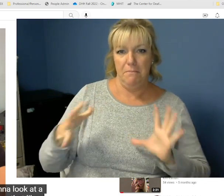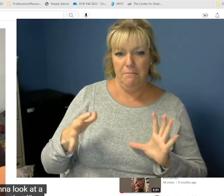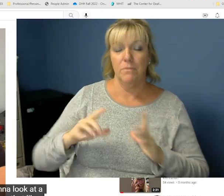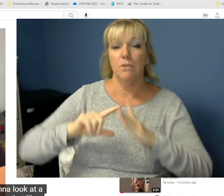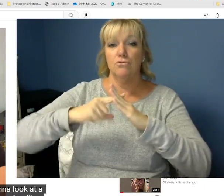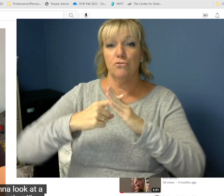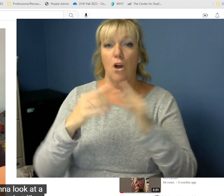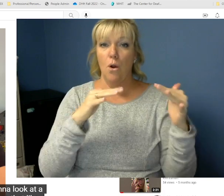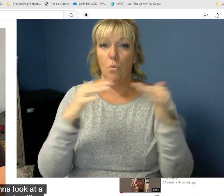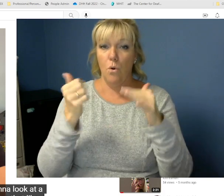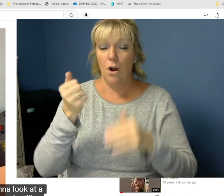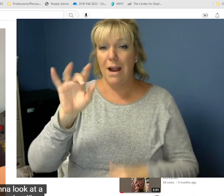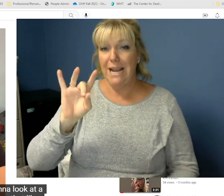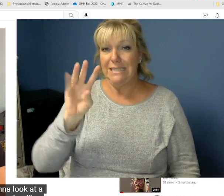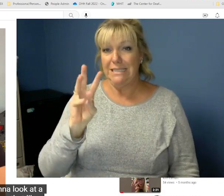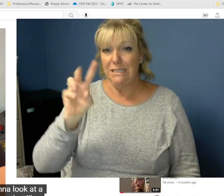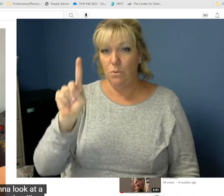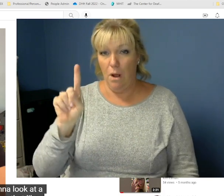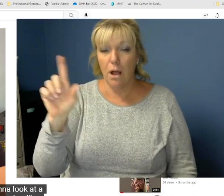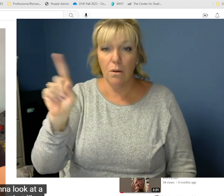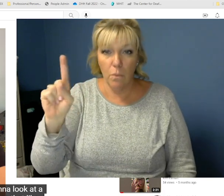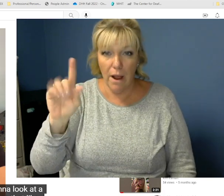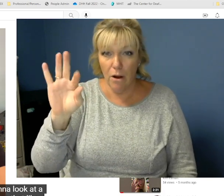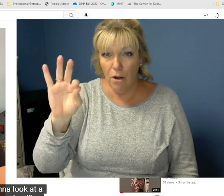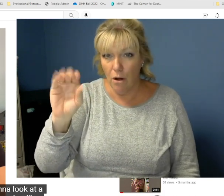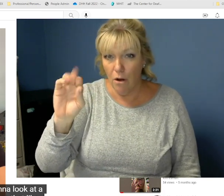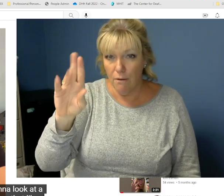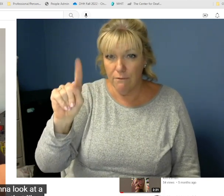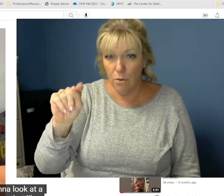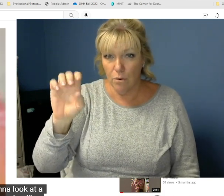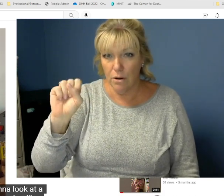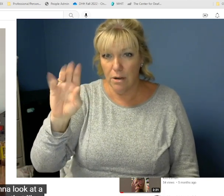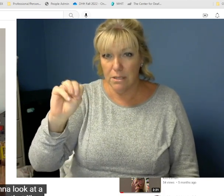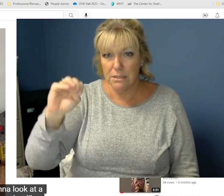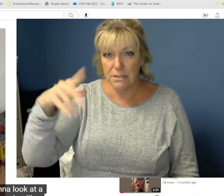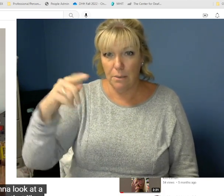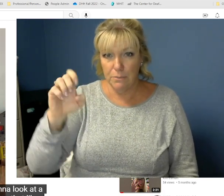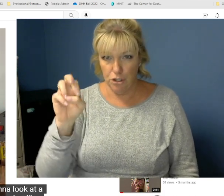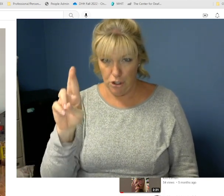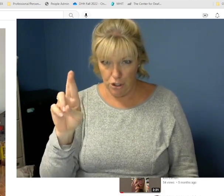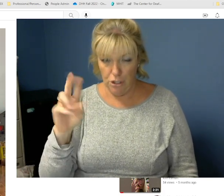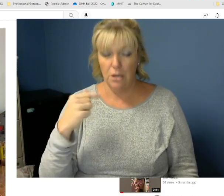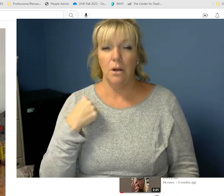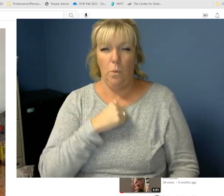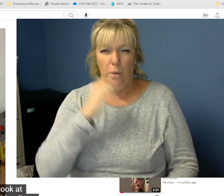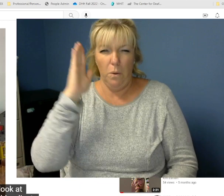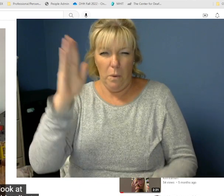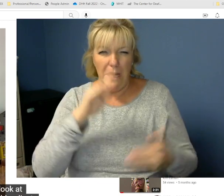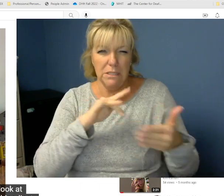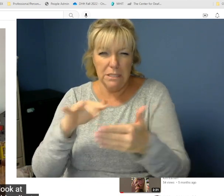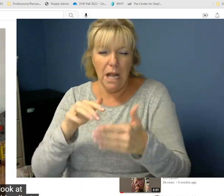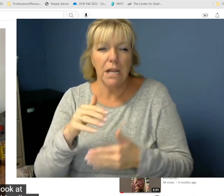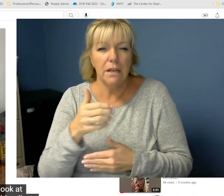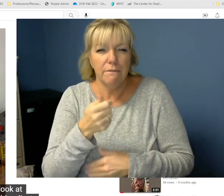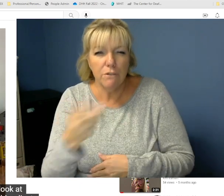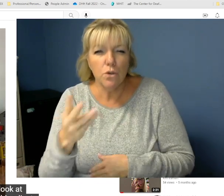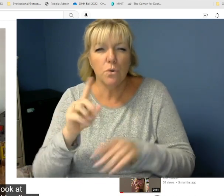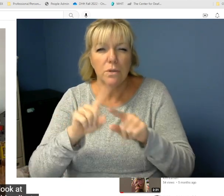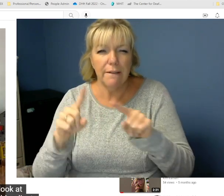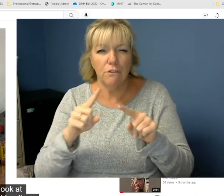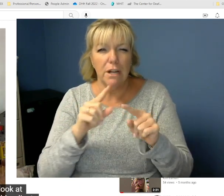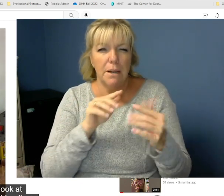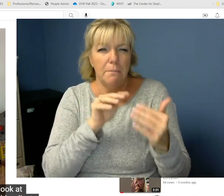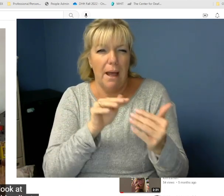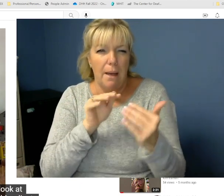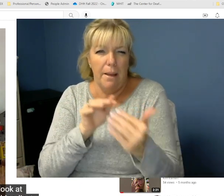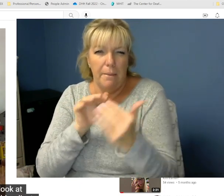in 1861. And then we're just going to look at a couple of battles, some real kind of ones that completely shift things.